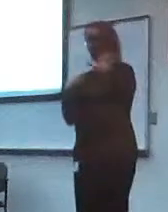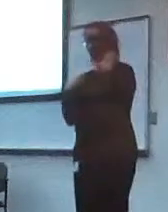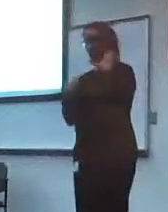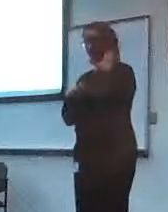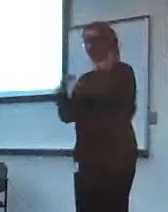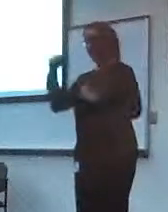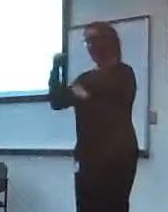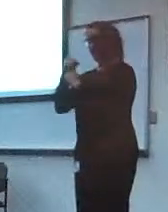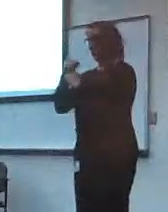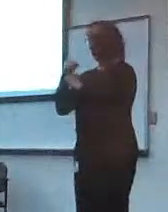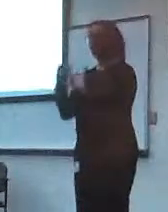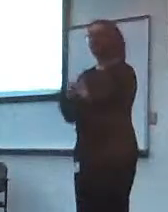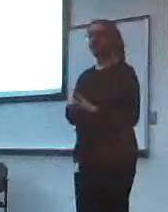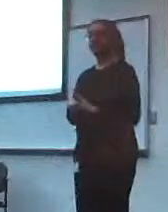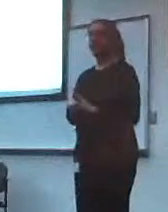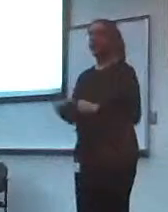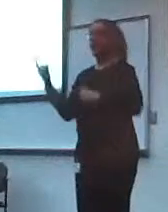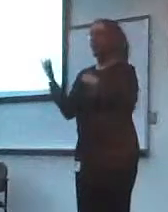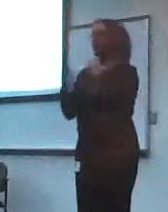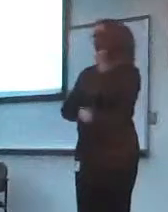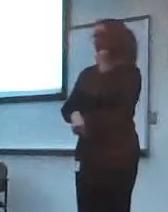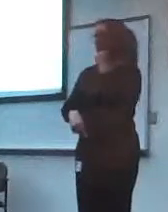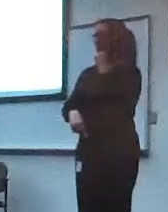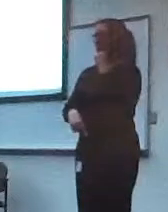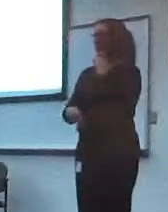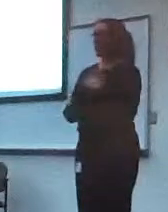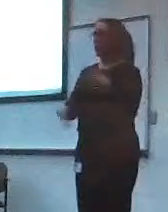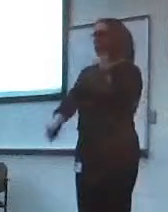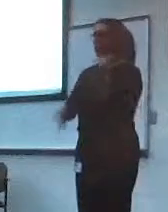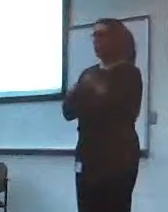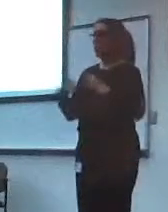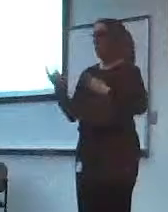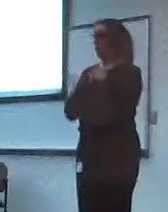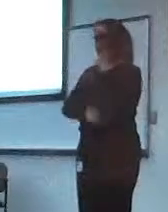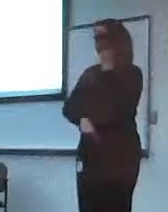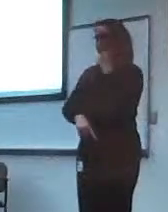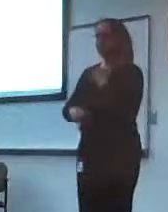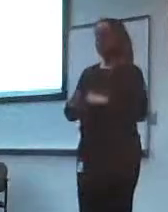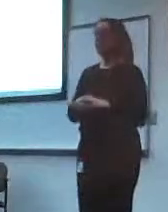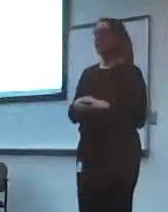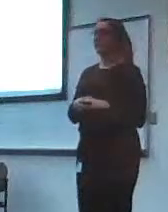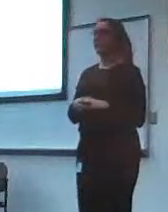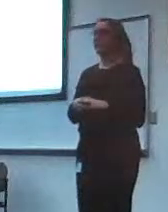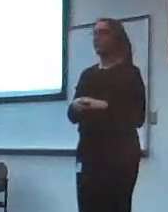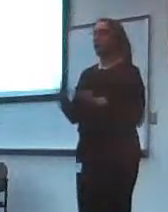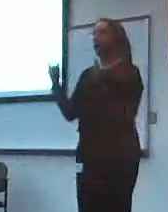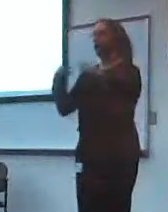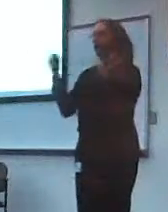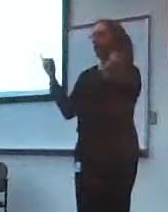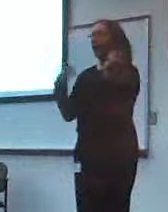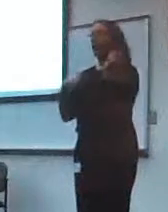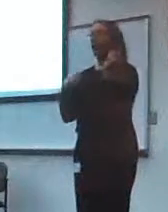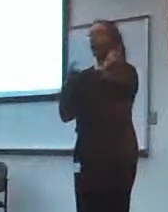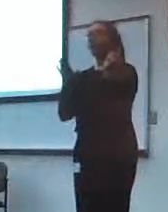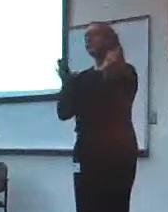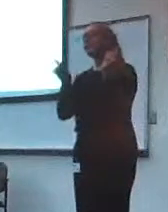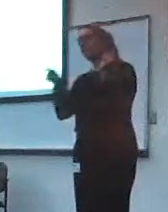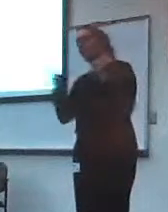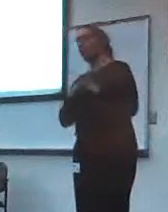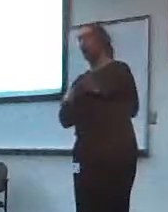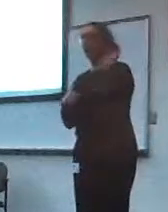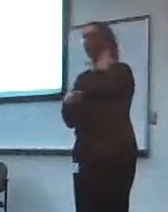So conservatives and liberals both have their own opinions. The conservatives,